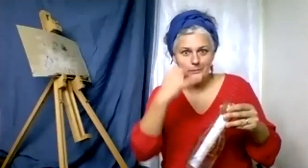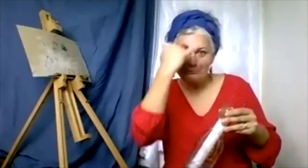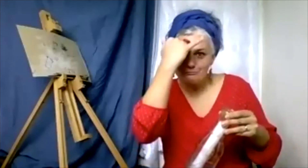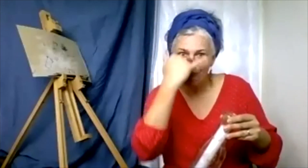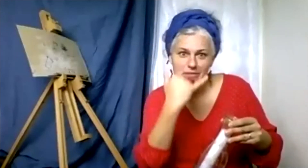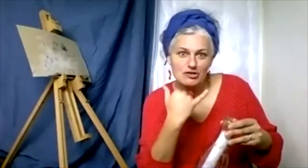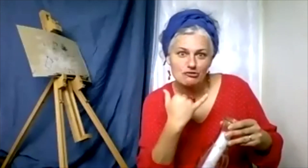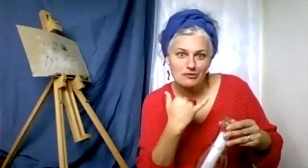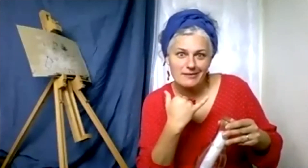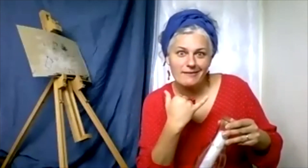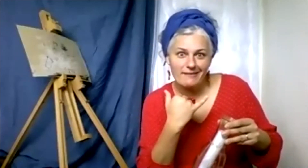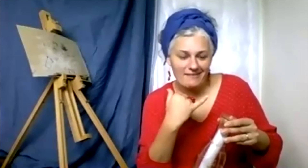bit mysterious, right?